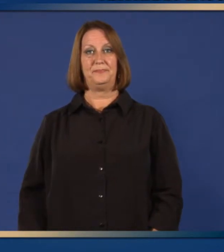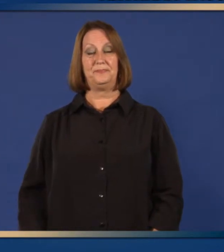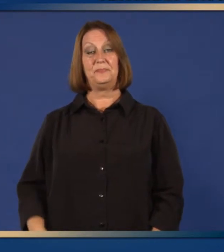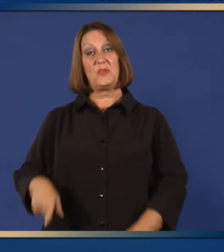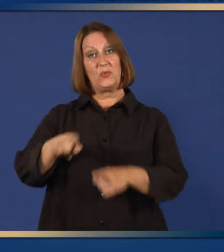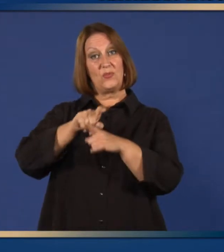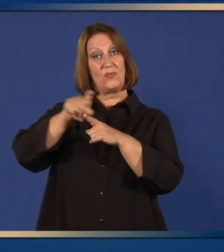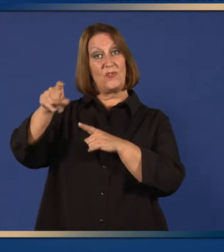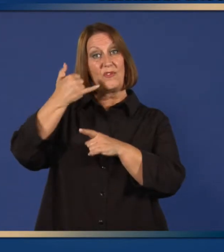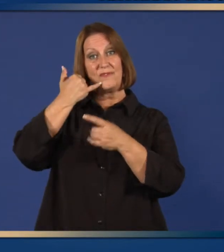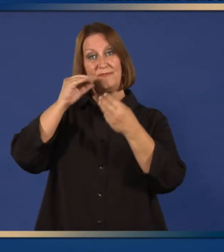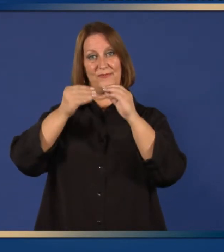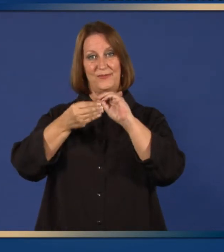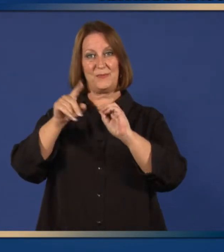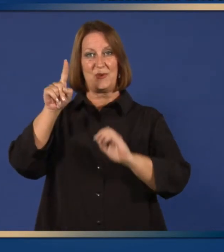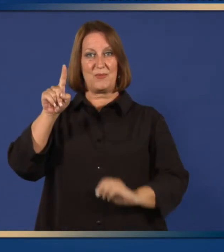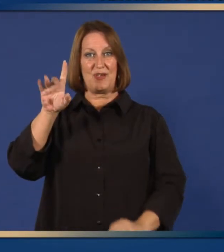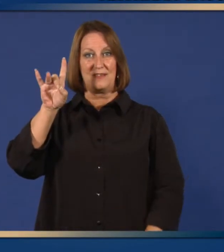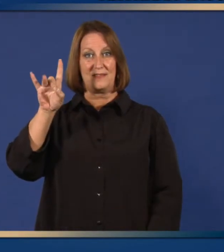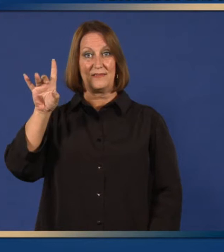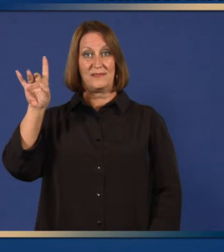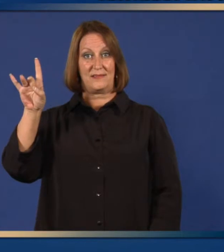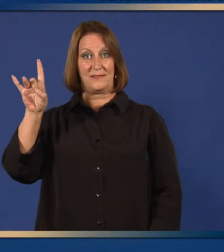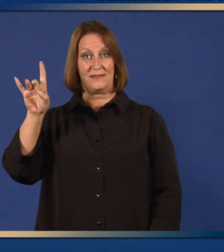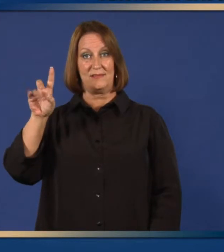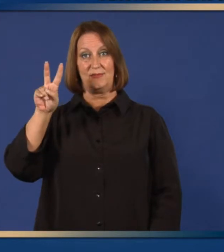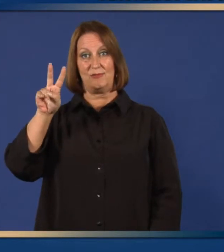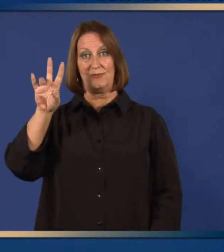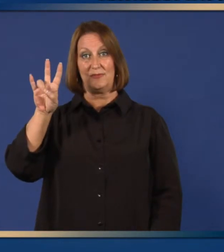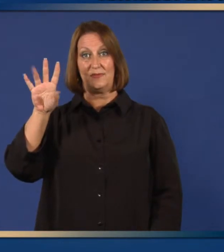or call